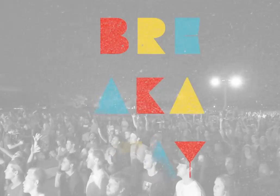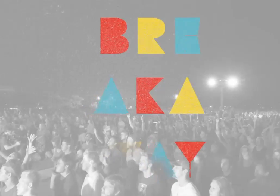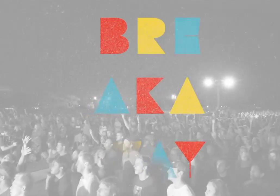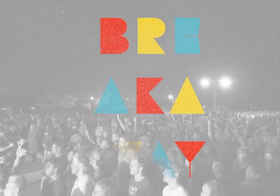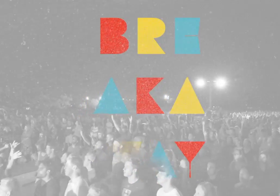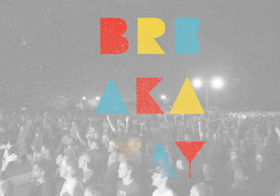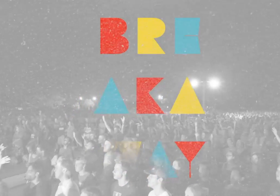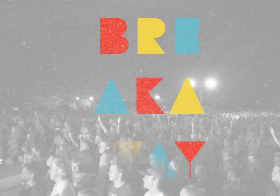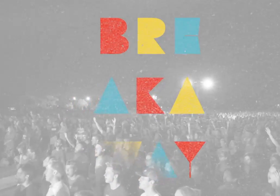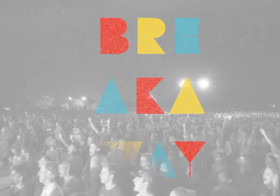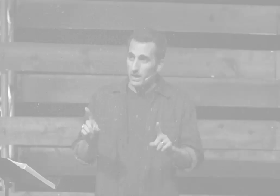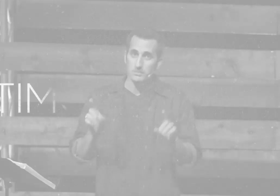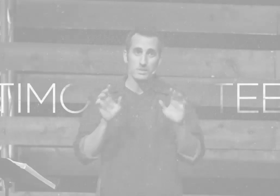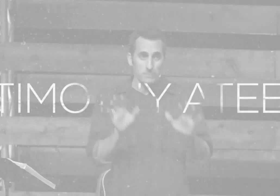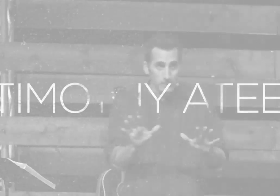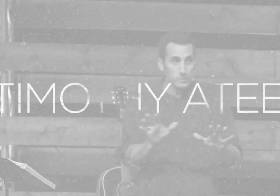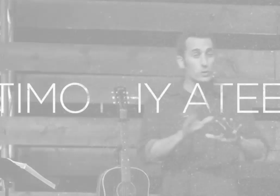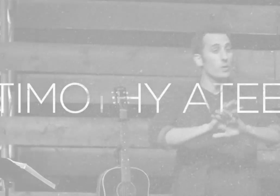We hope you enjoy the message.